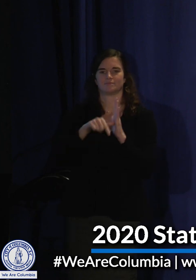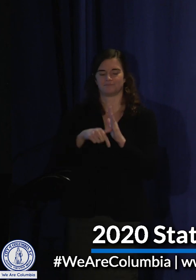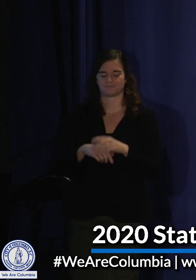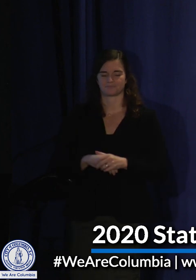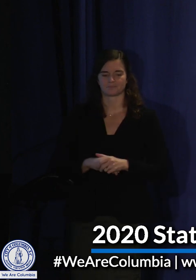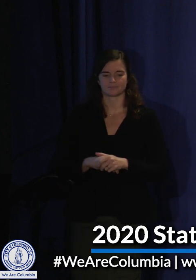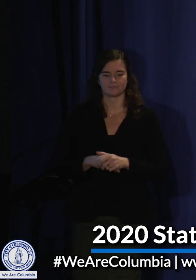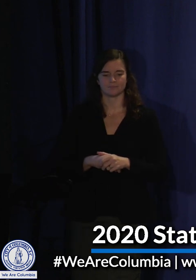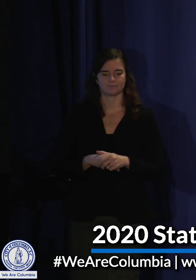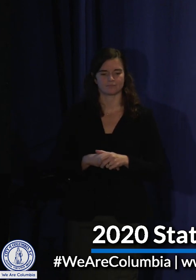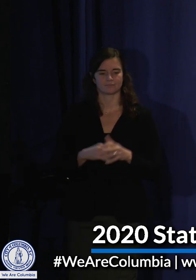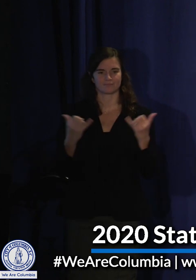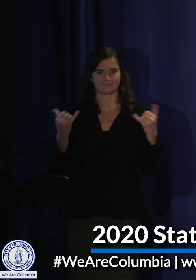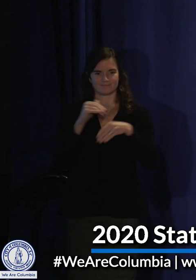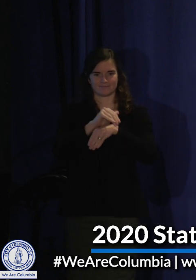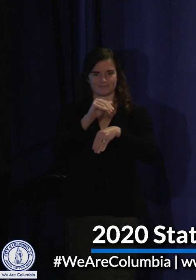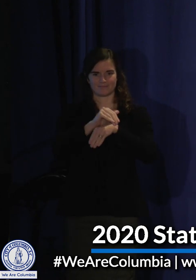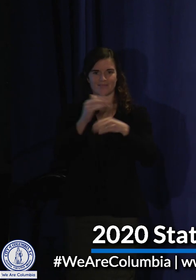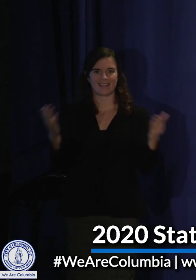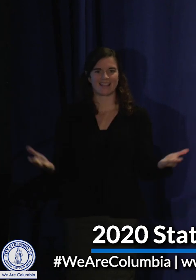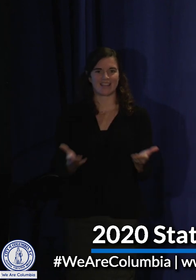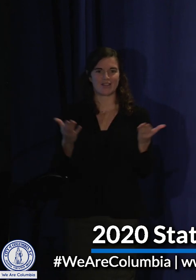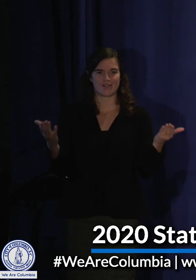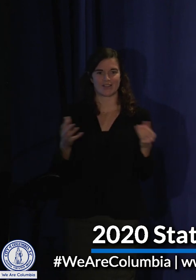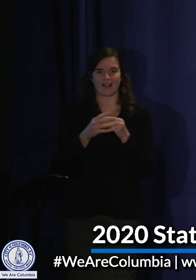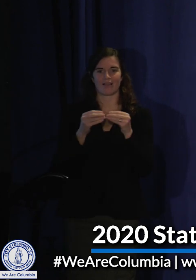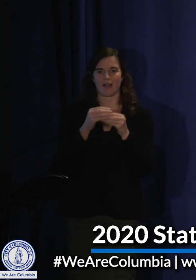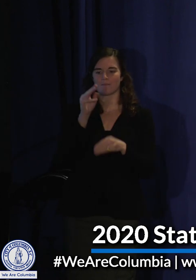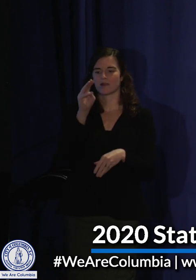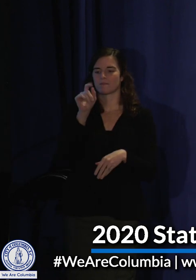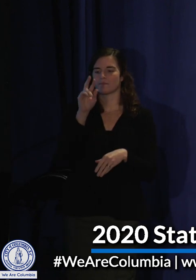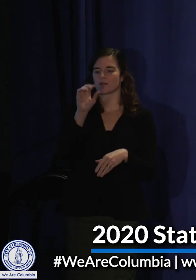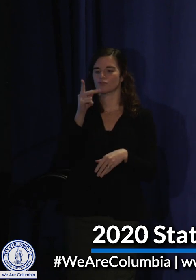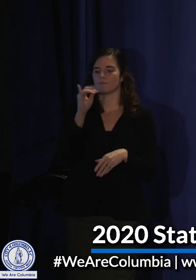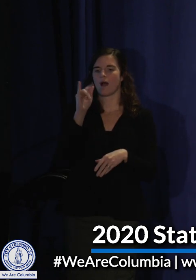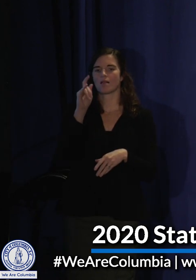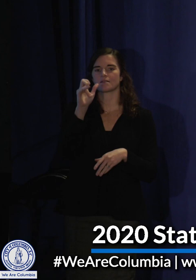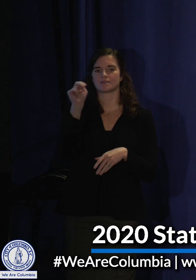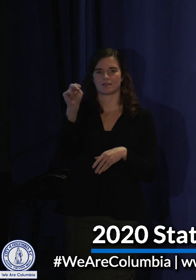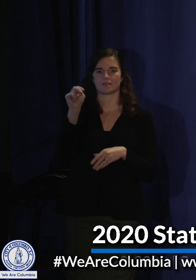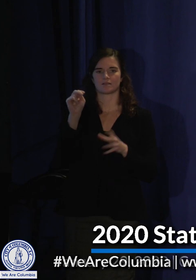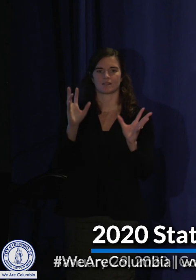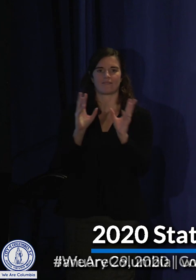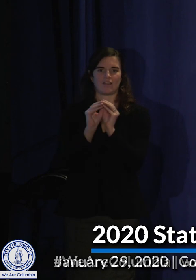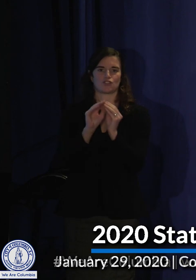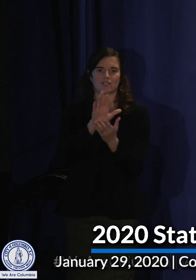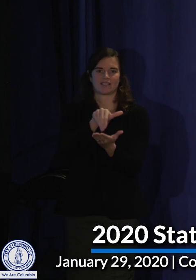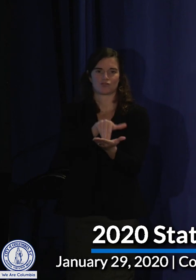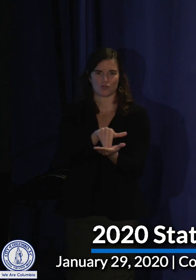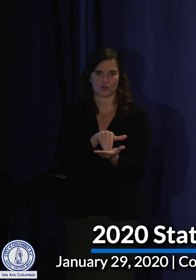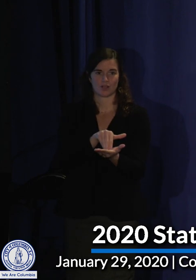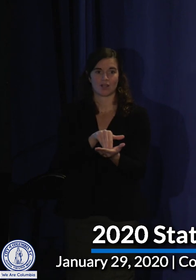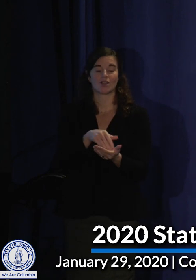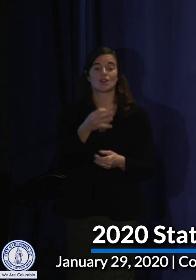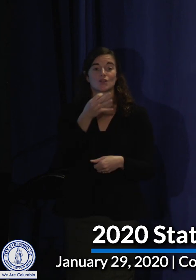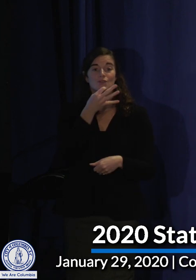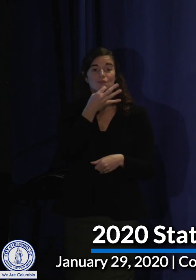This evening, we're happy back in this Columbia Metropolitan Convention Center, the